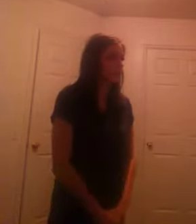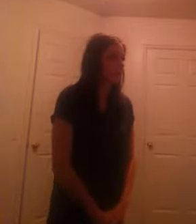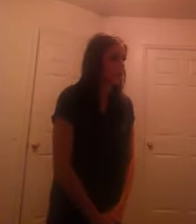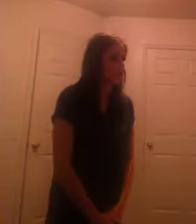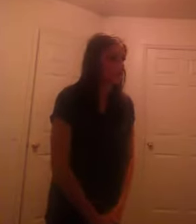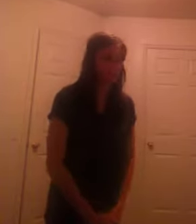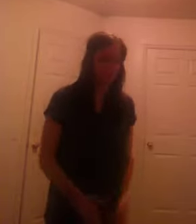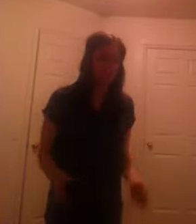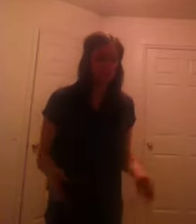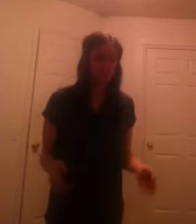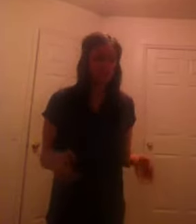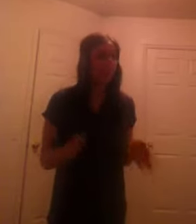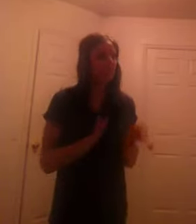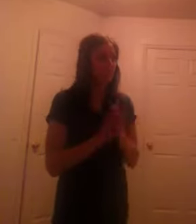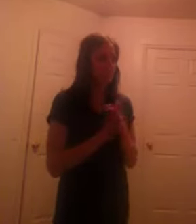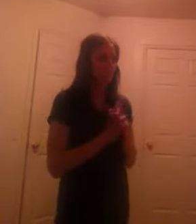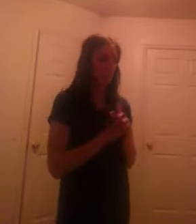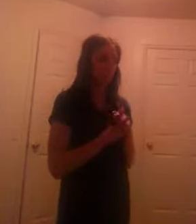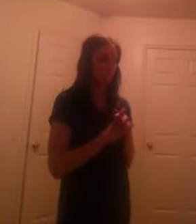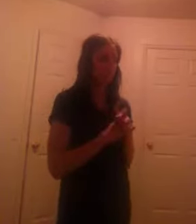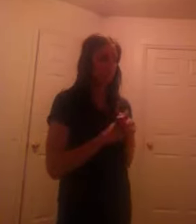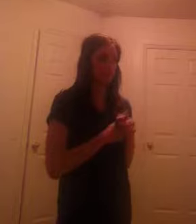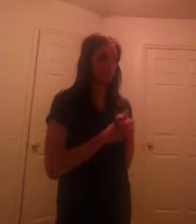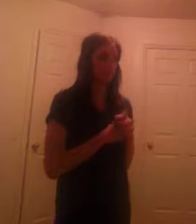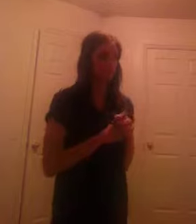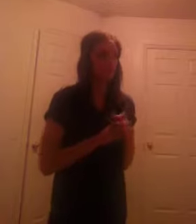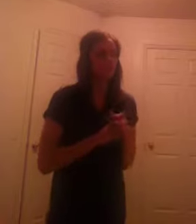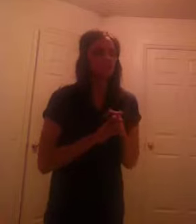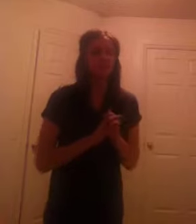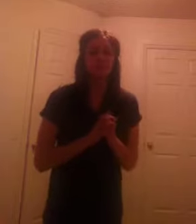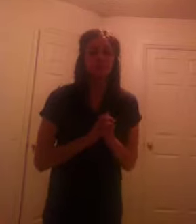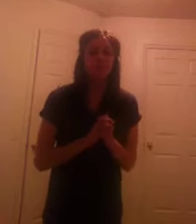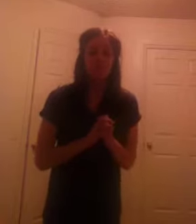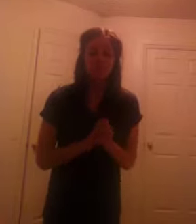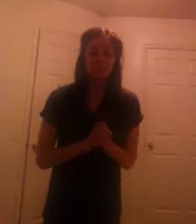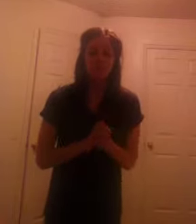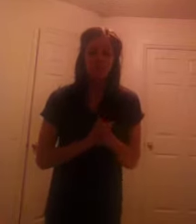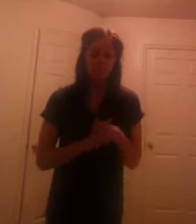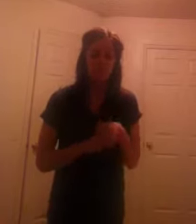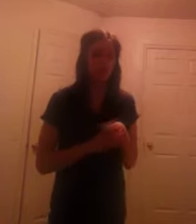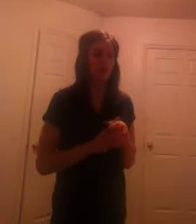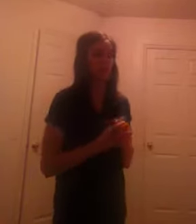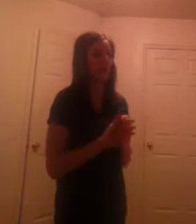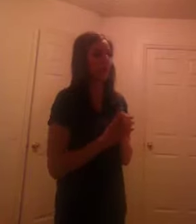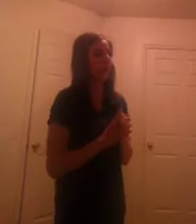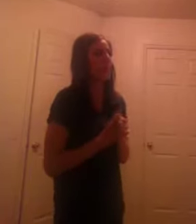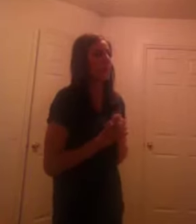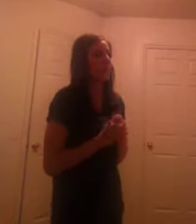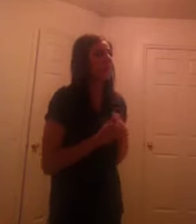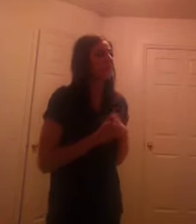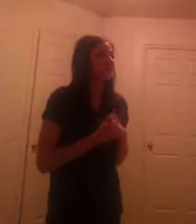Rexburg, Idaho to join us to go on this adventure. Cousin Steve was so excited that